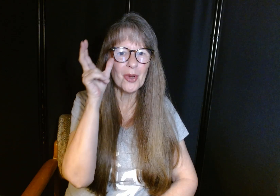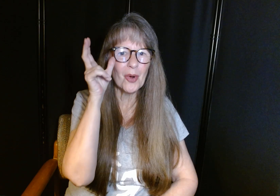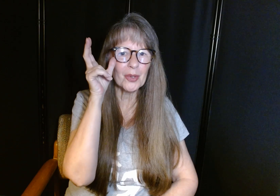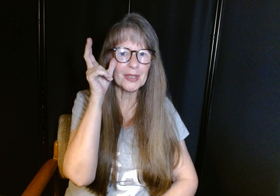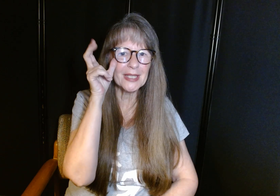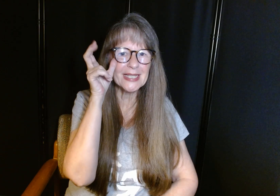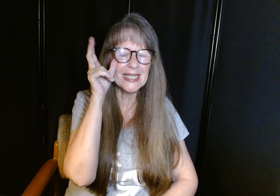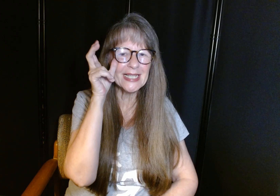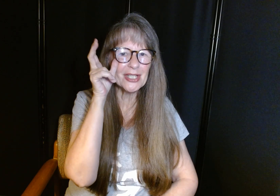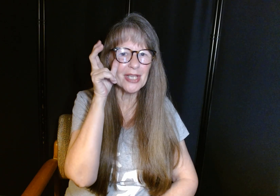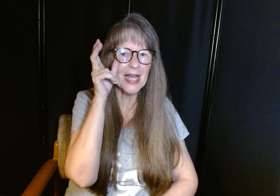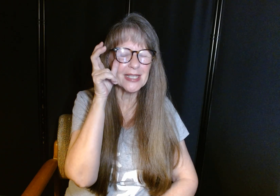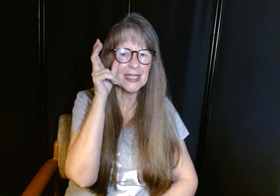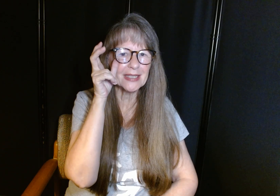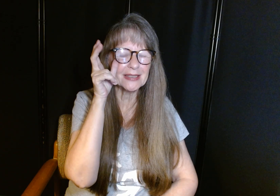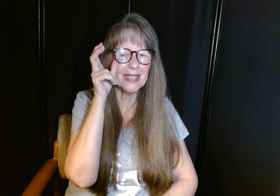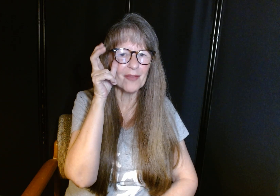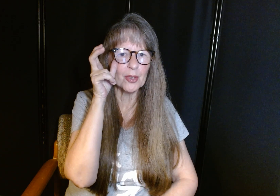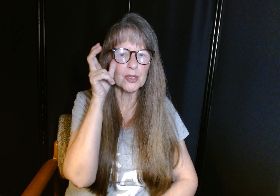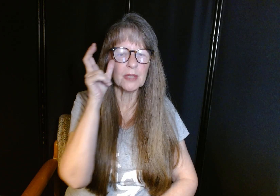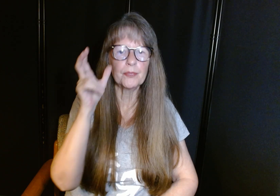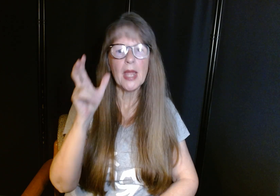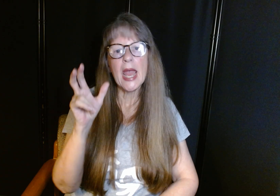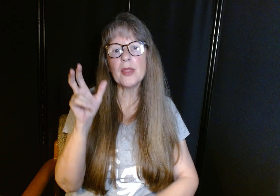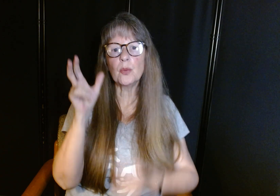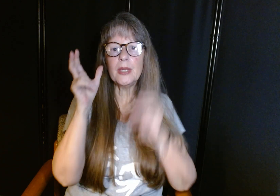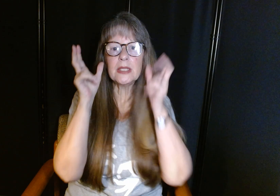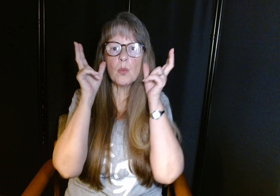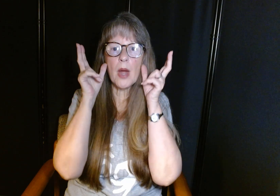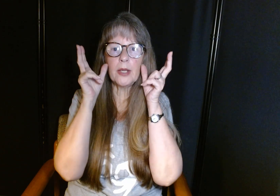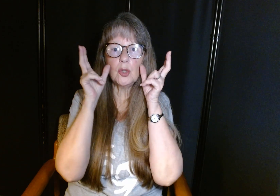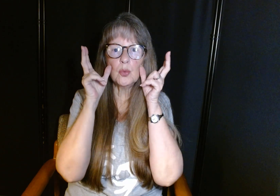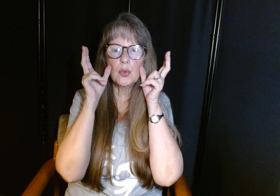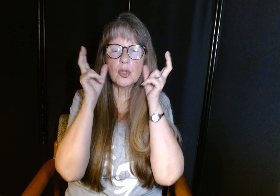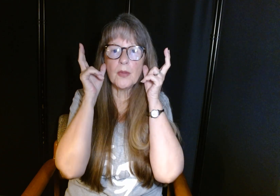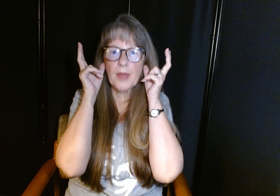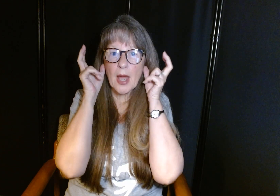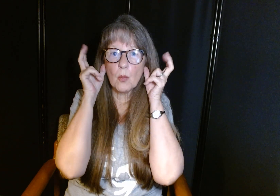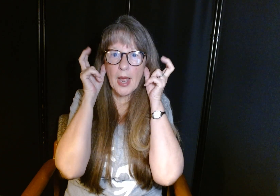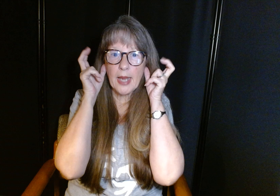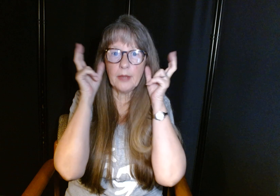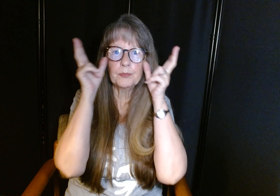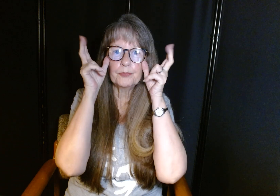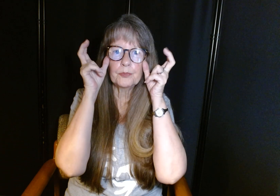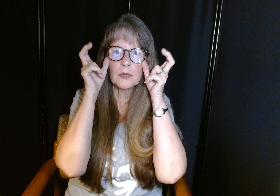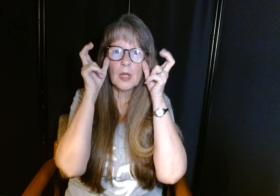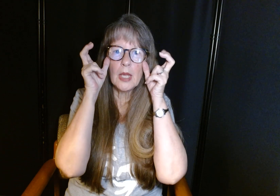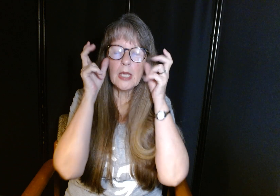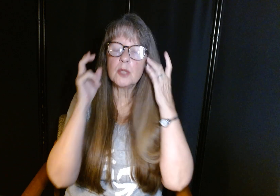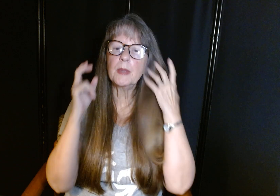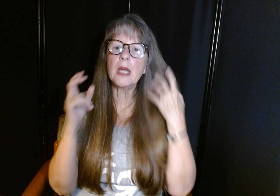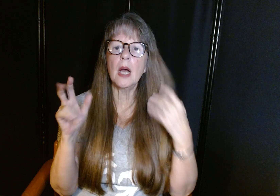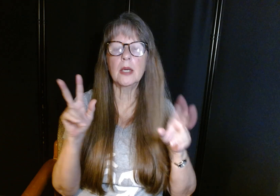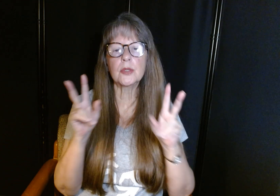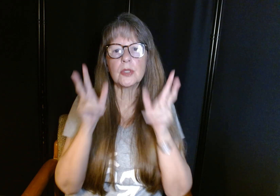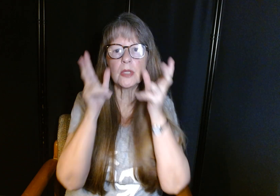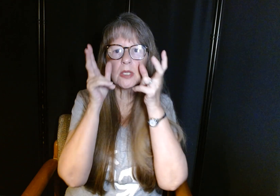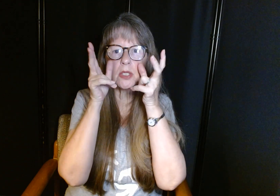or listening as a deaf person. And the reason why you do it that way is because this is like